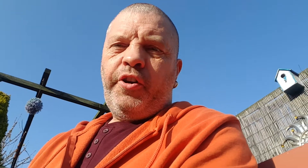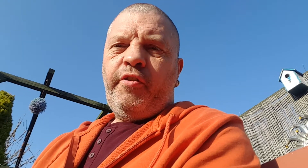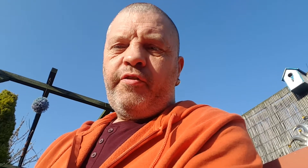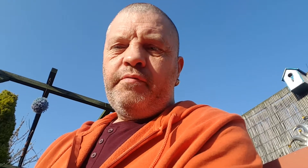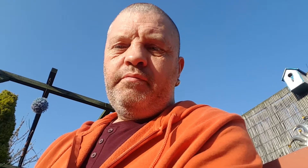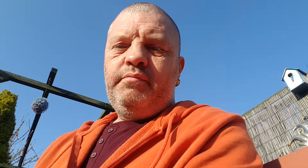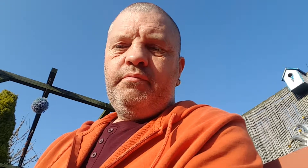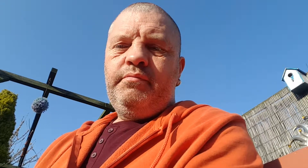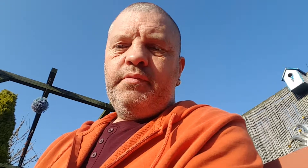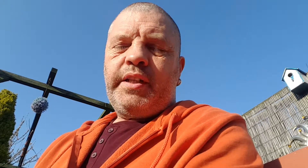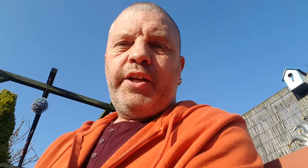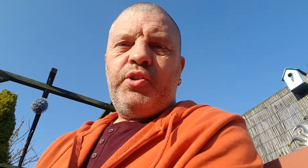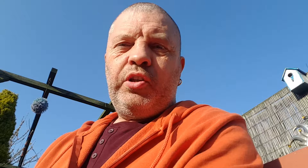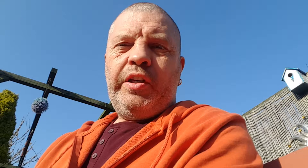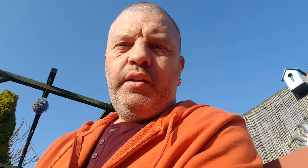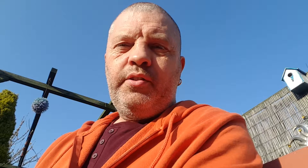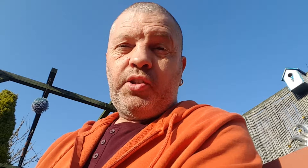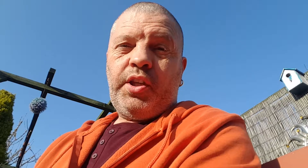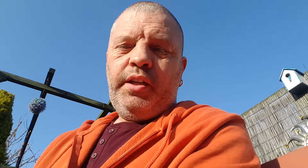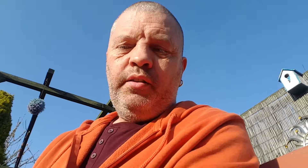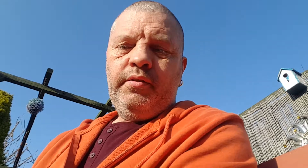off occasionally Sting,